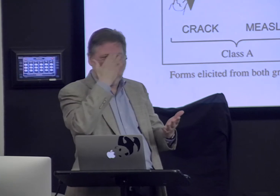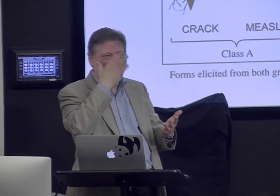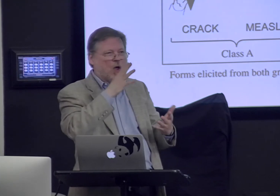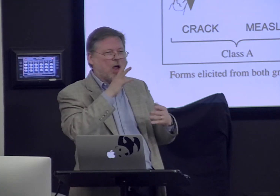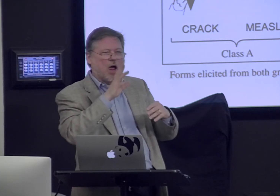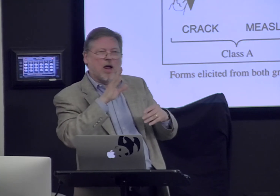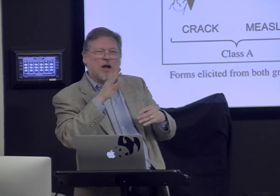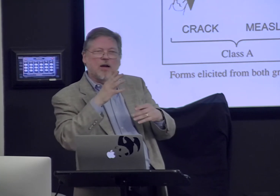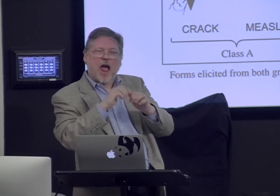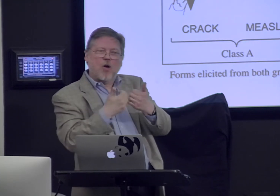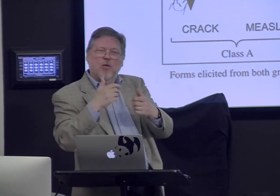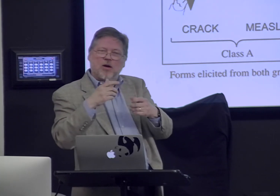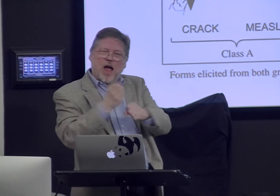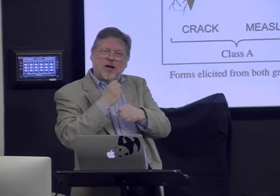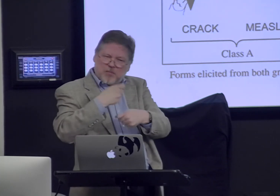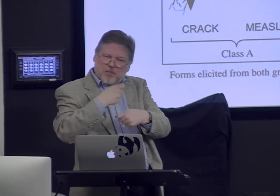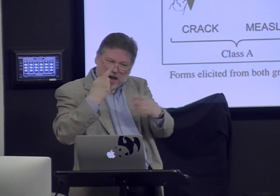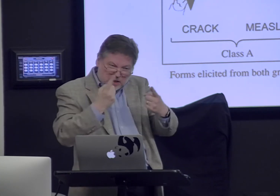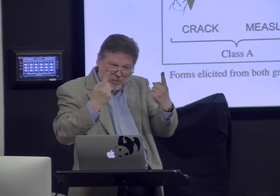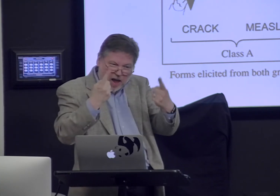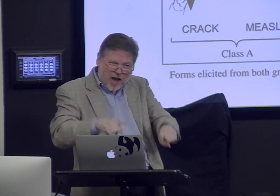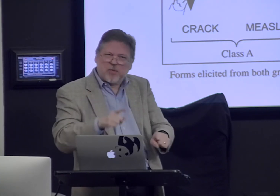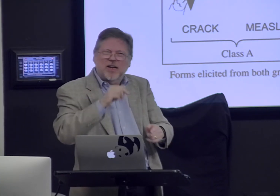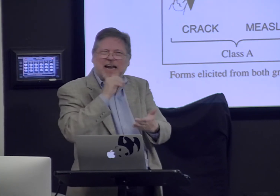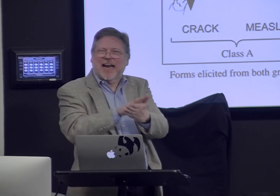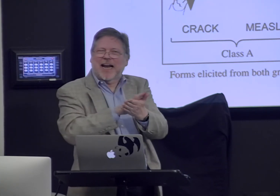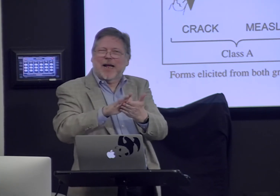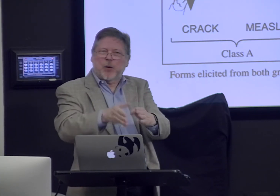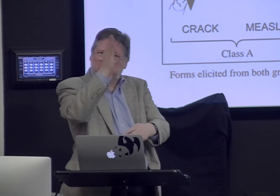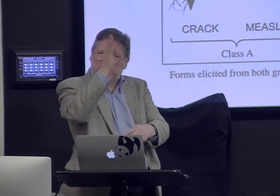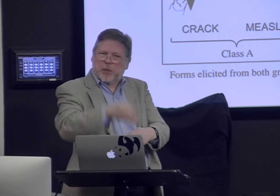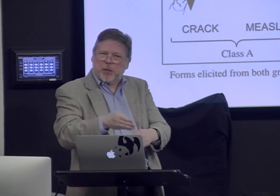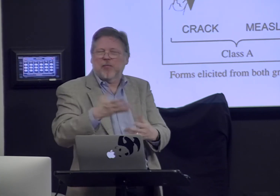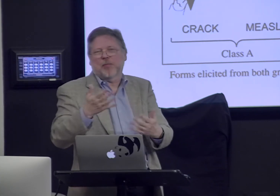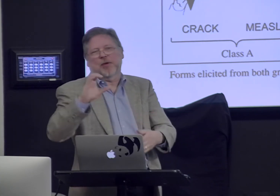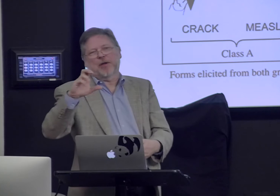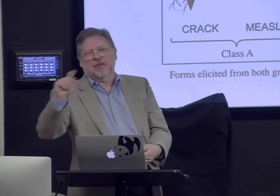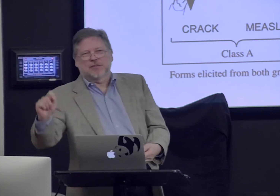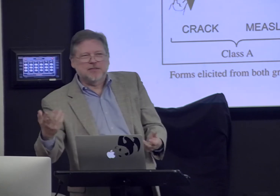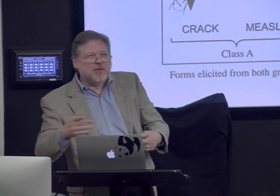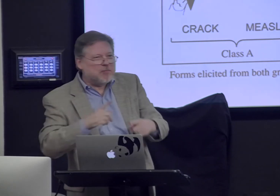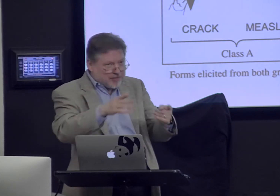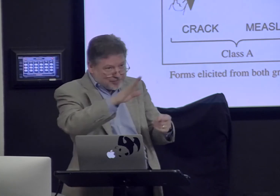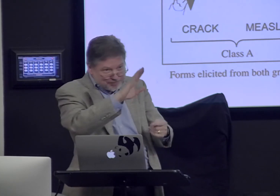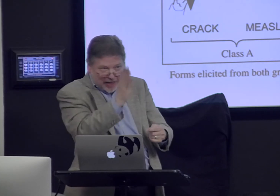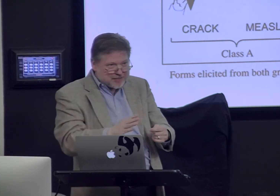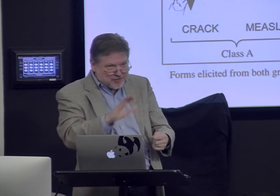draw and grandmother, but it doesn't happen with something like